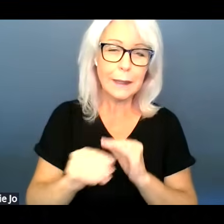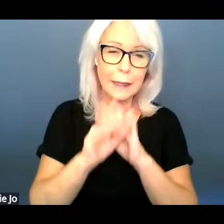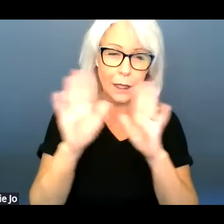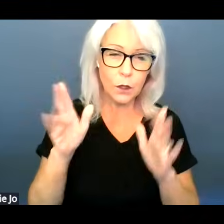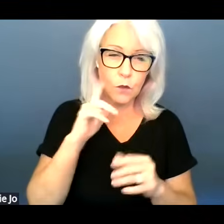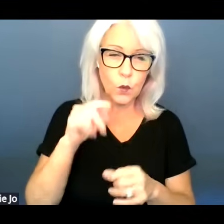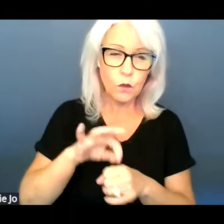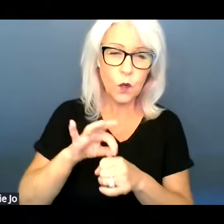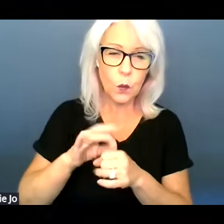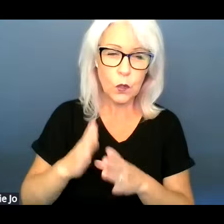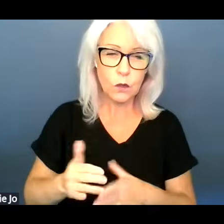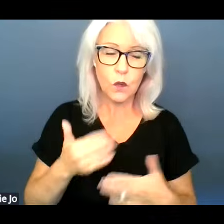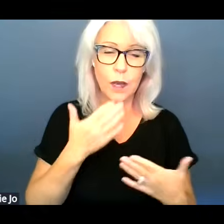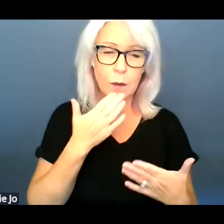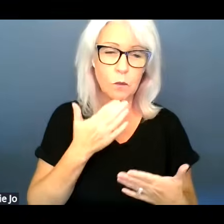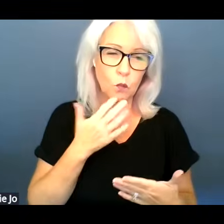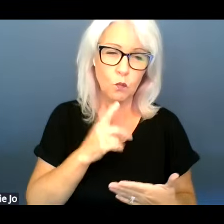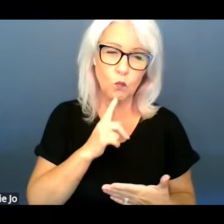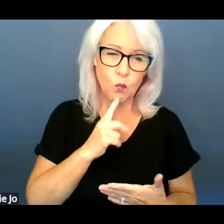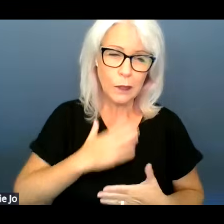you. Thank you, ma'am.